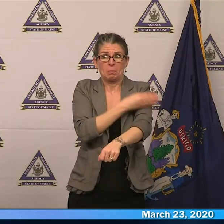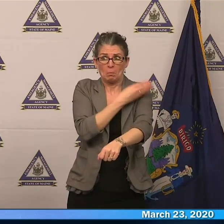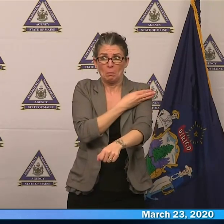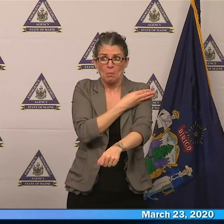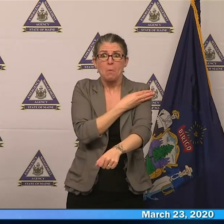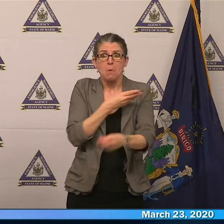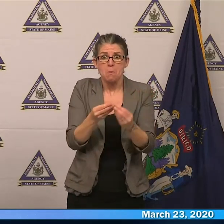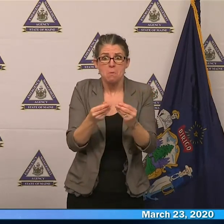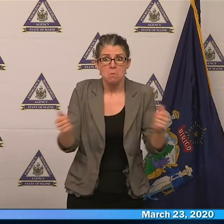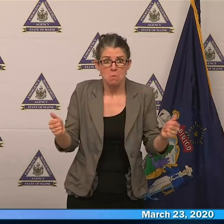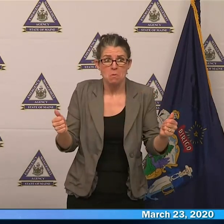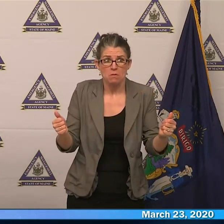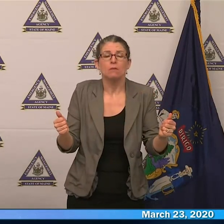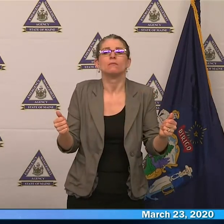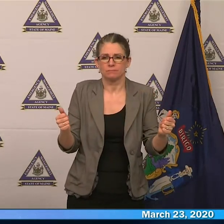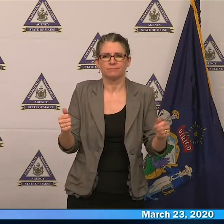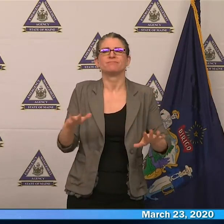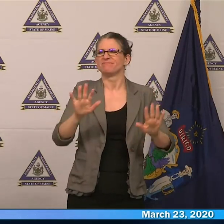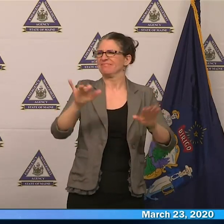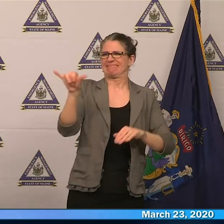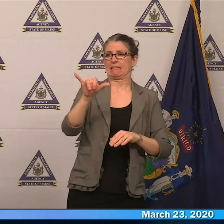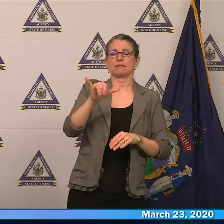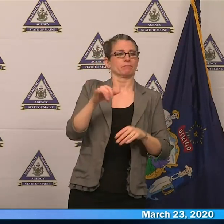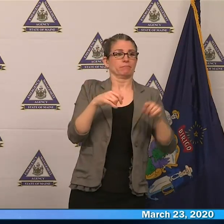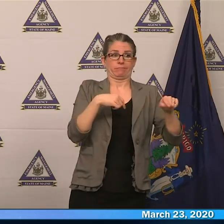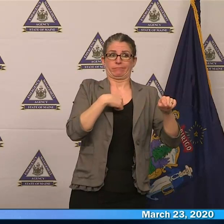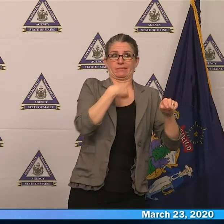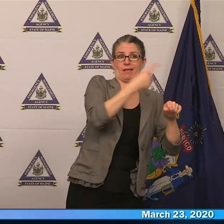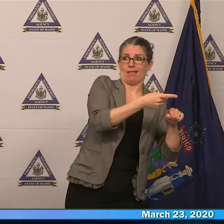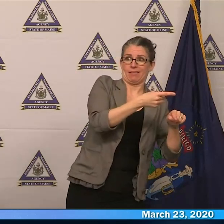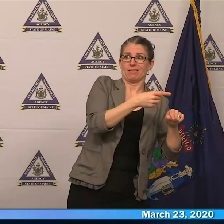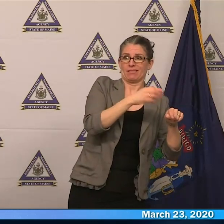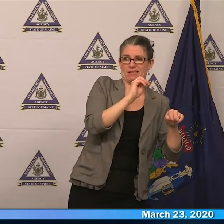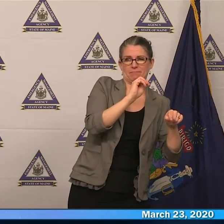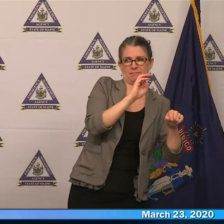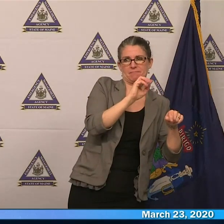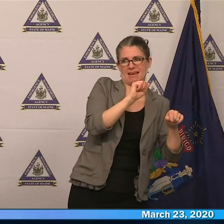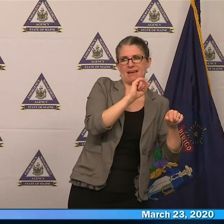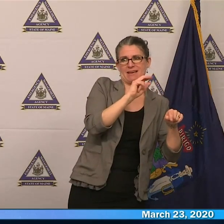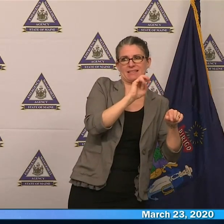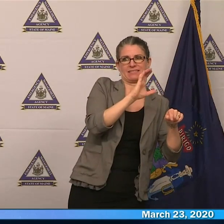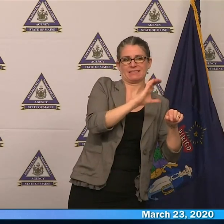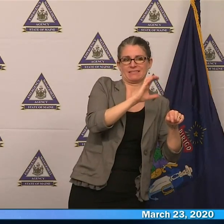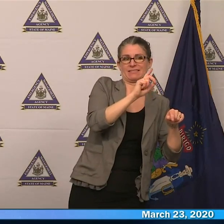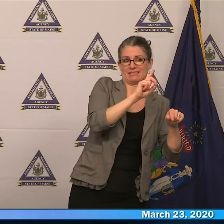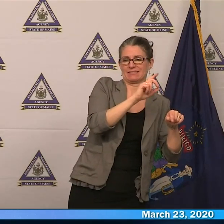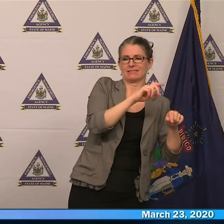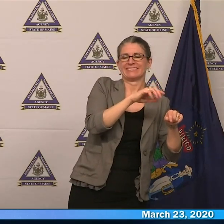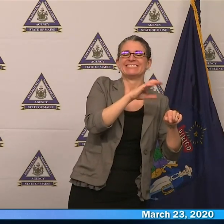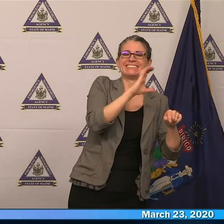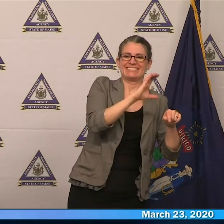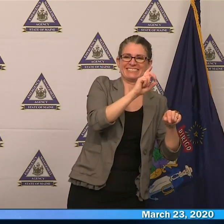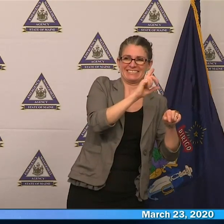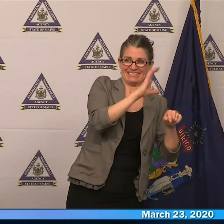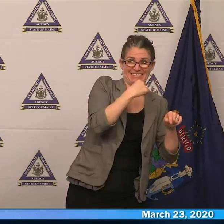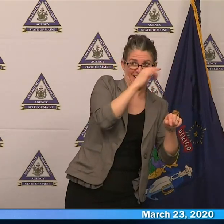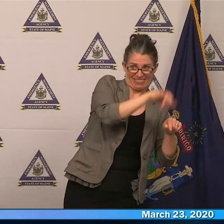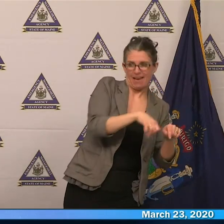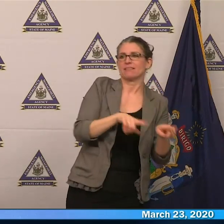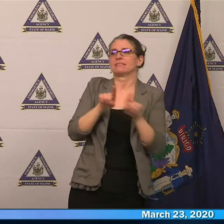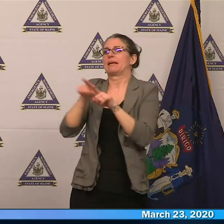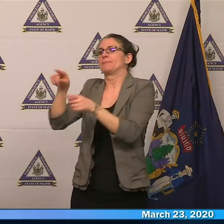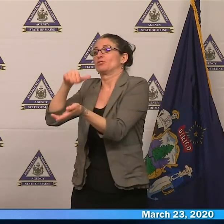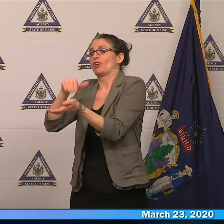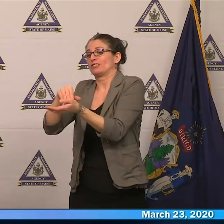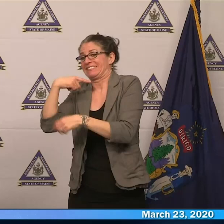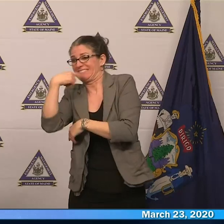question, they don't report back into us how many times they have dispensed that advice and to which individuals. So the number that we